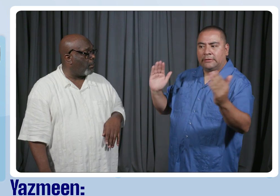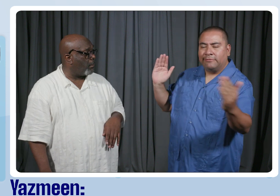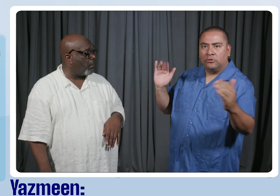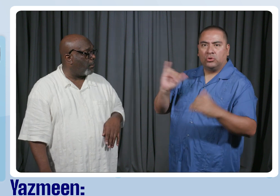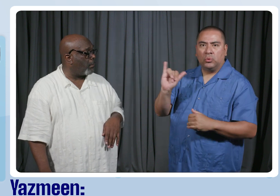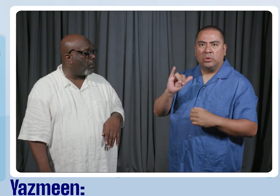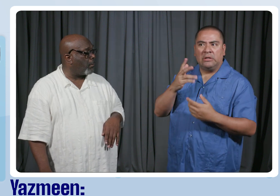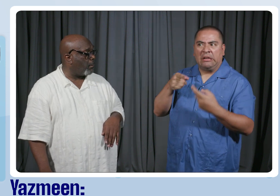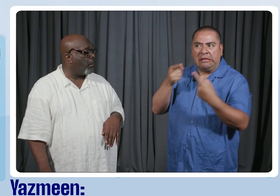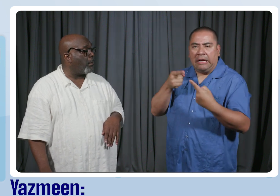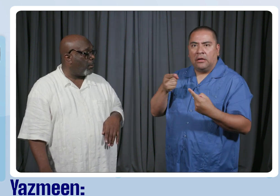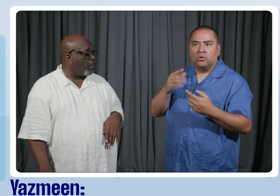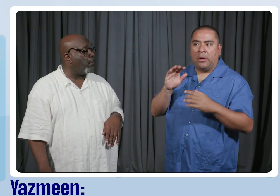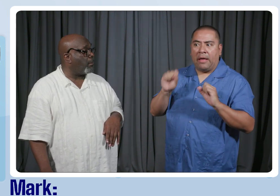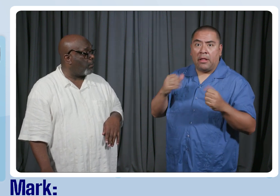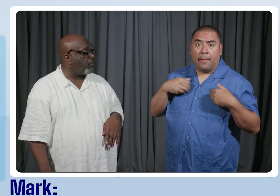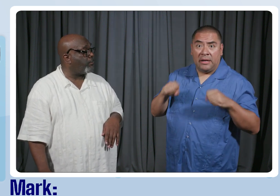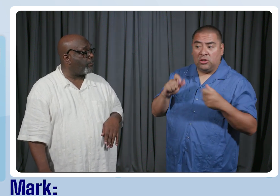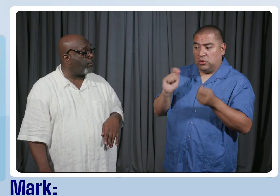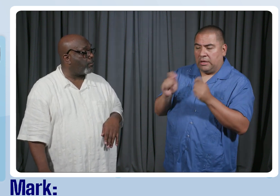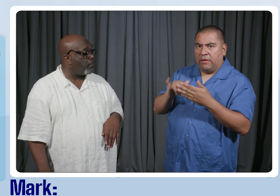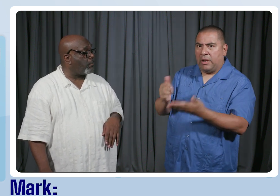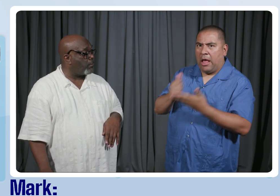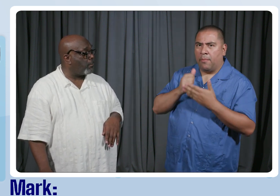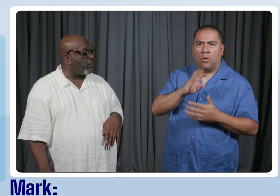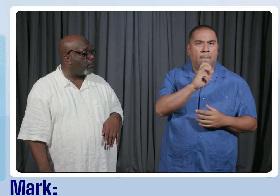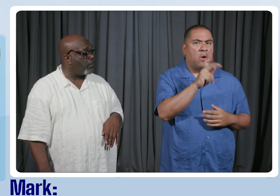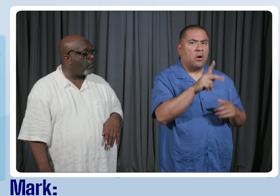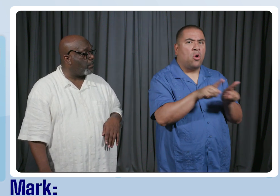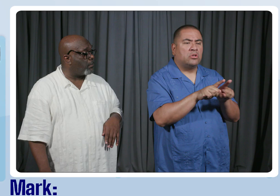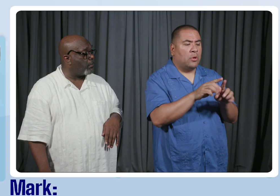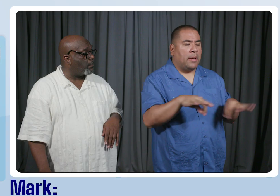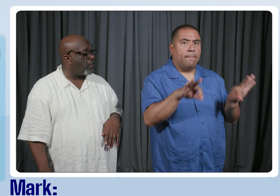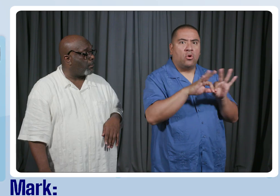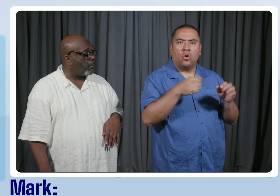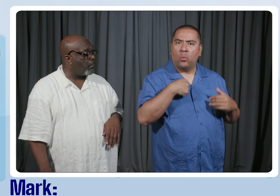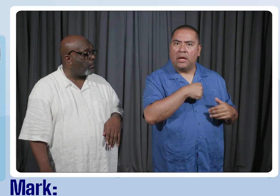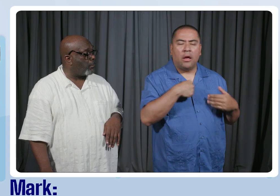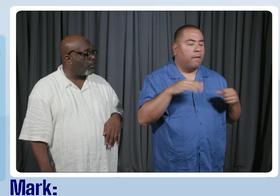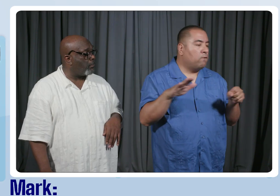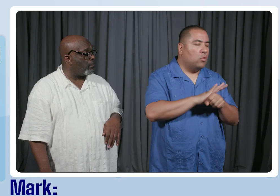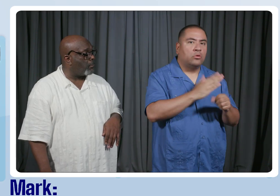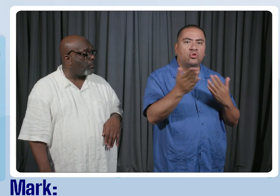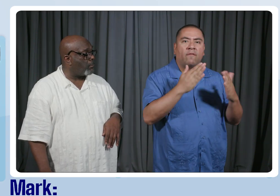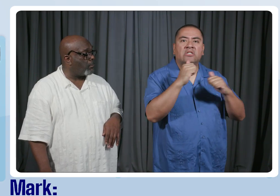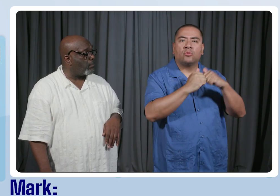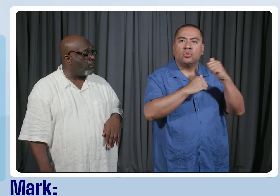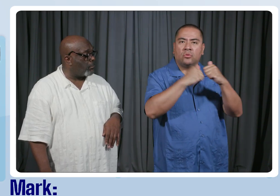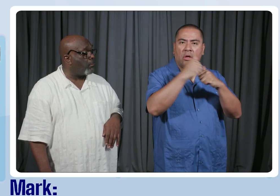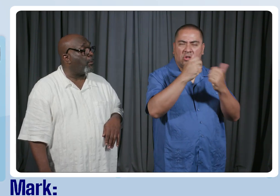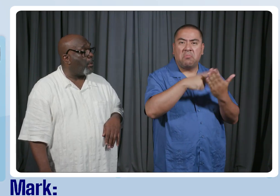that ability to do that has been helpful. I think it's important to mention also that we are a full service construction